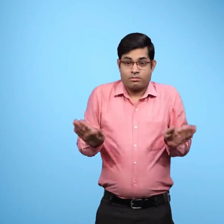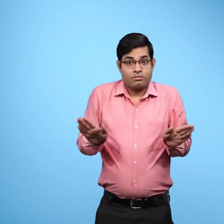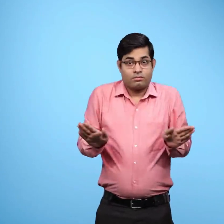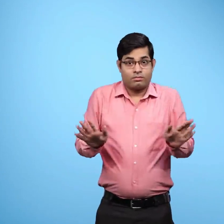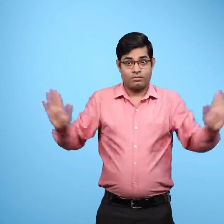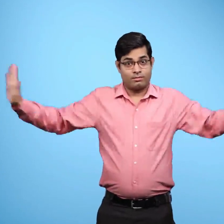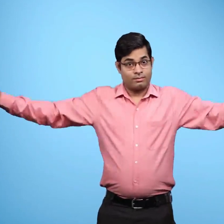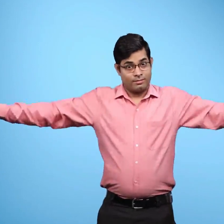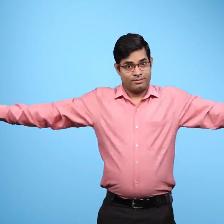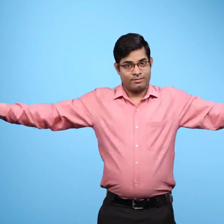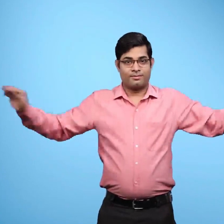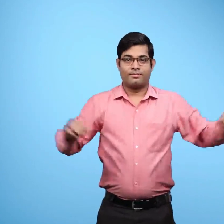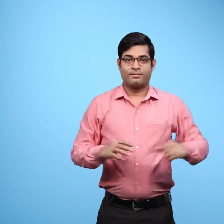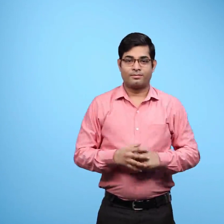and bent at the knee.